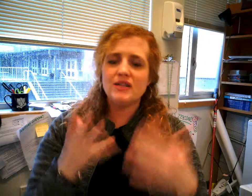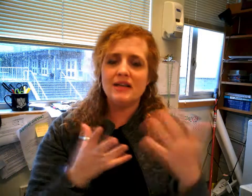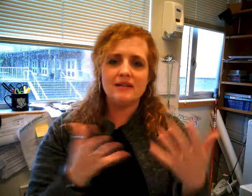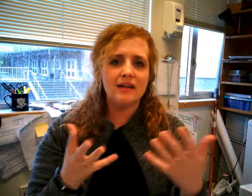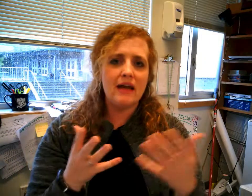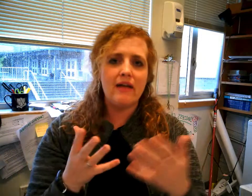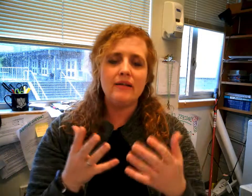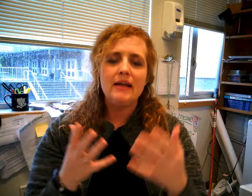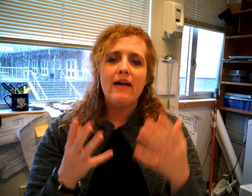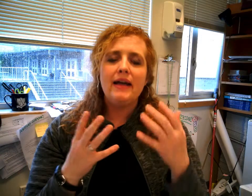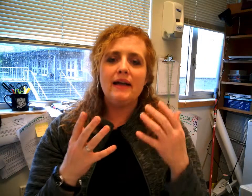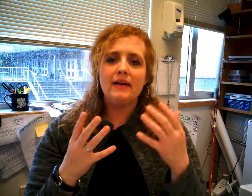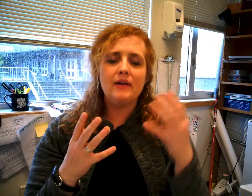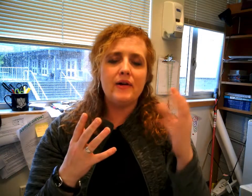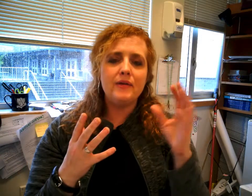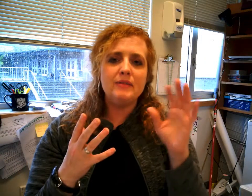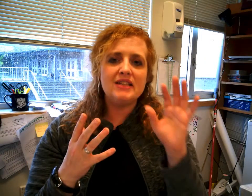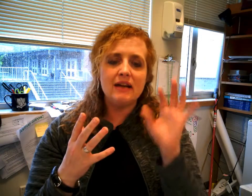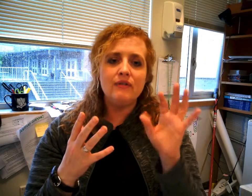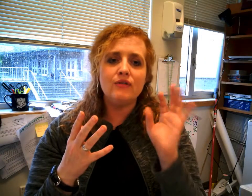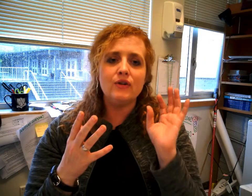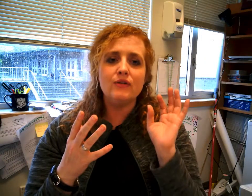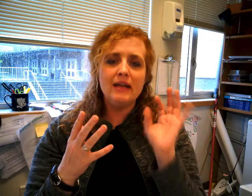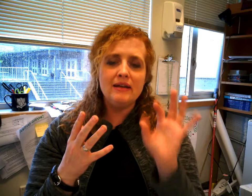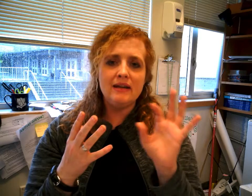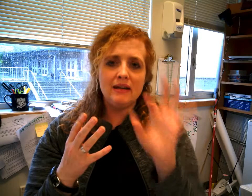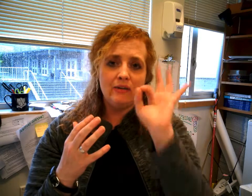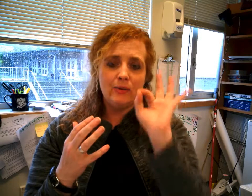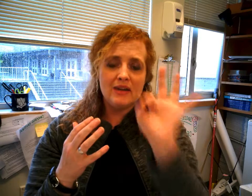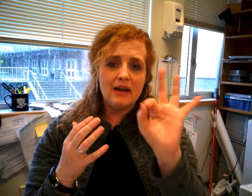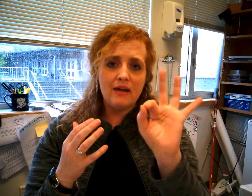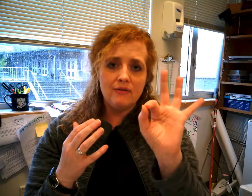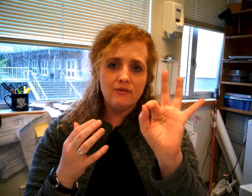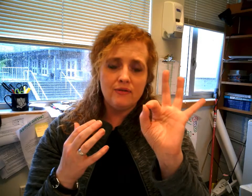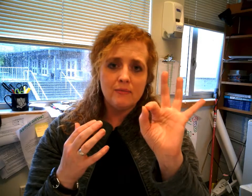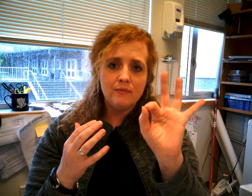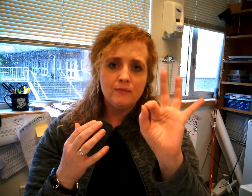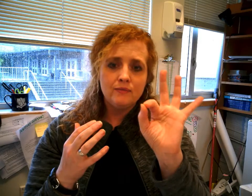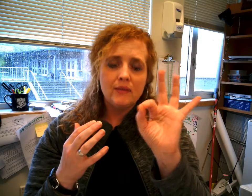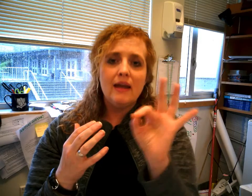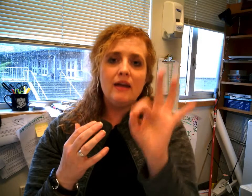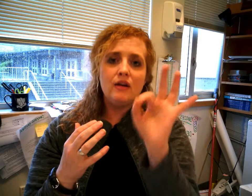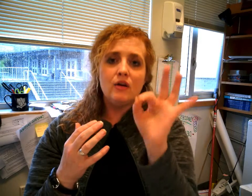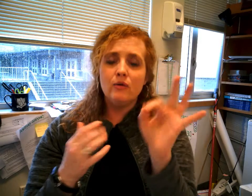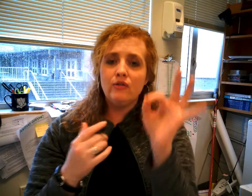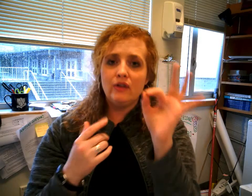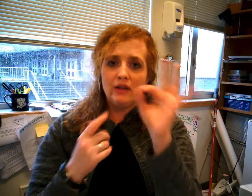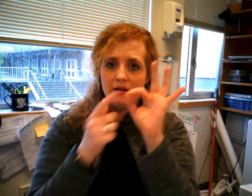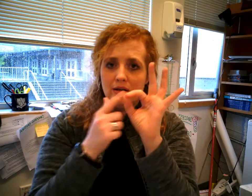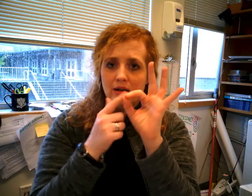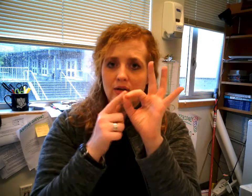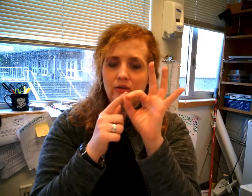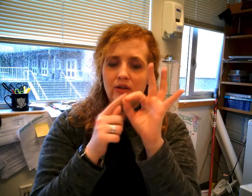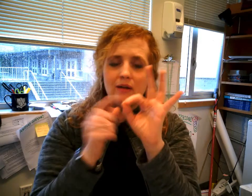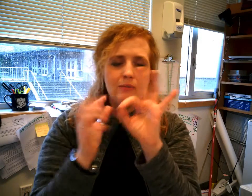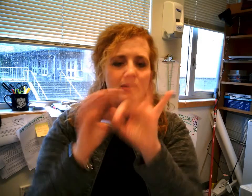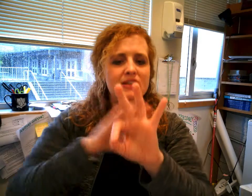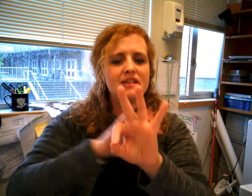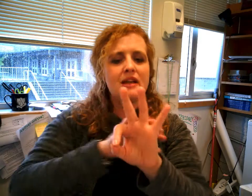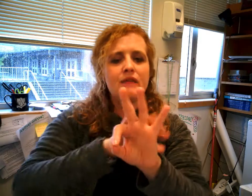like that. And the sign for Indian is with an F, and it goes. This is kind of